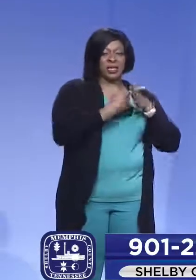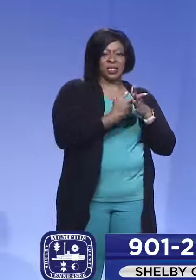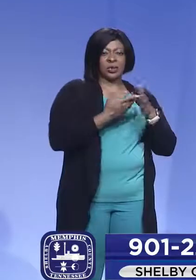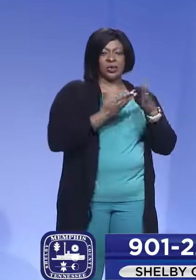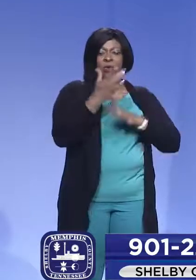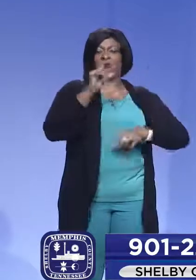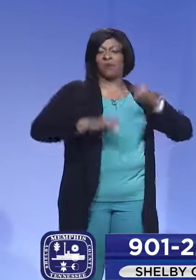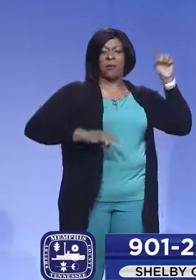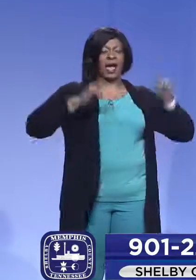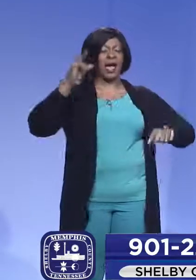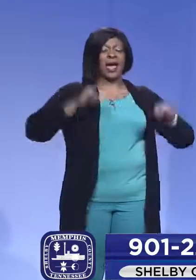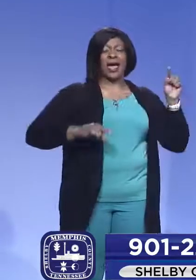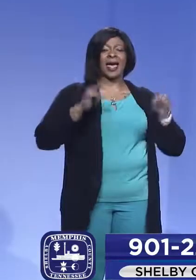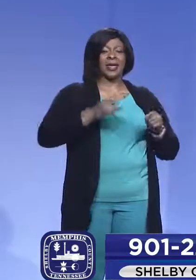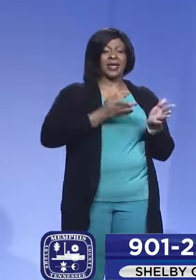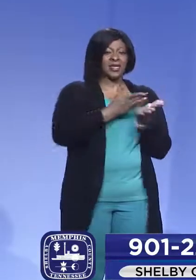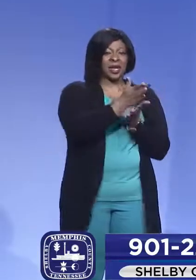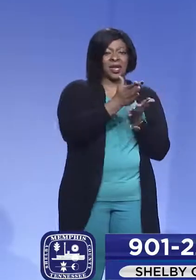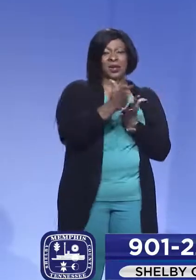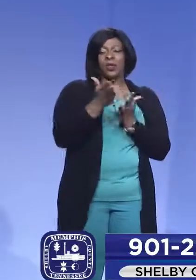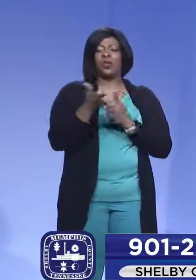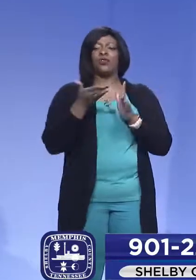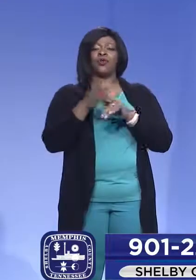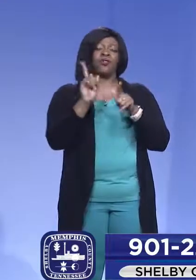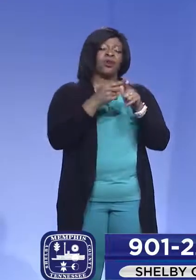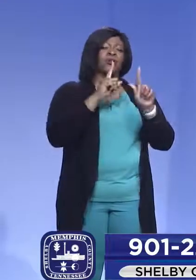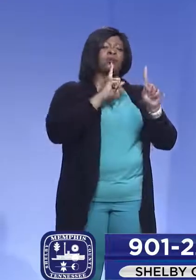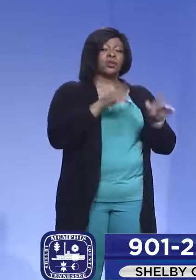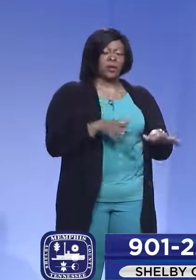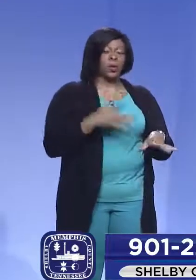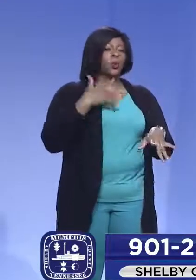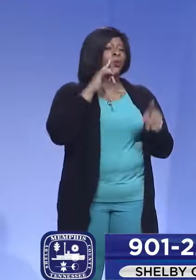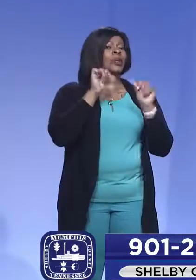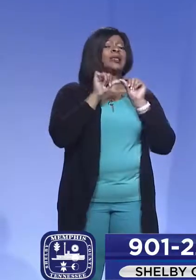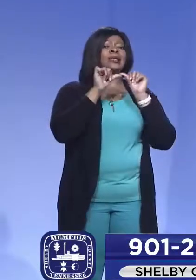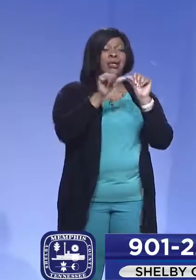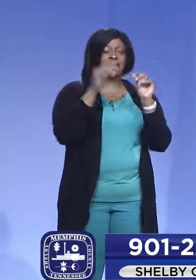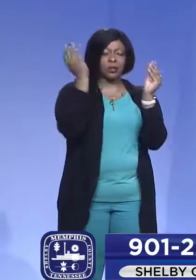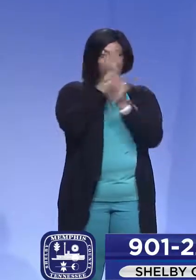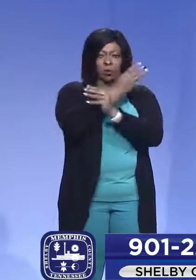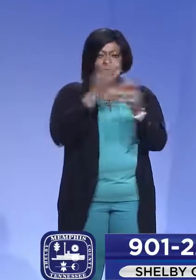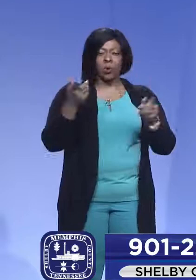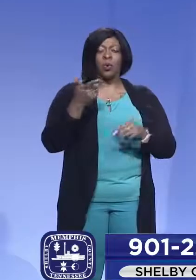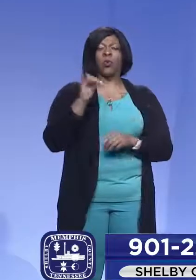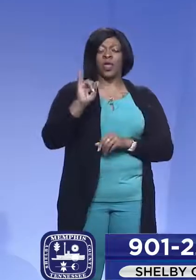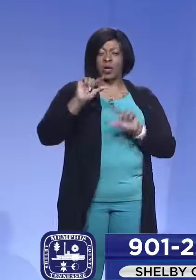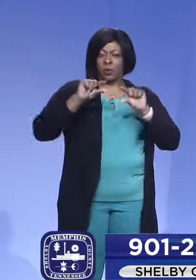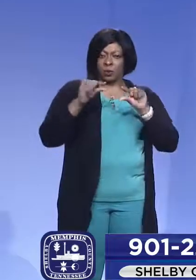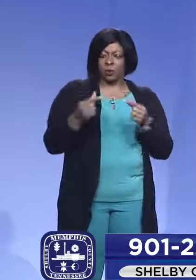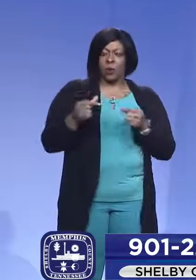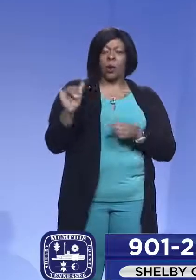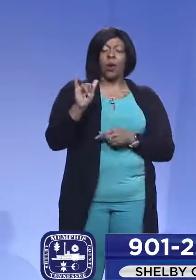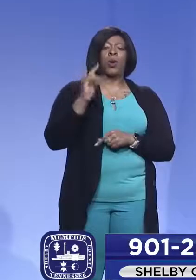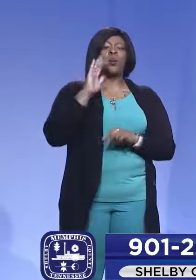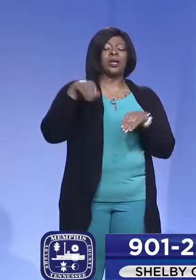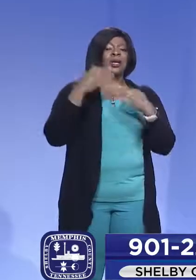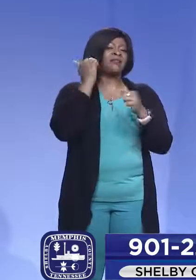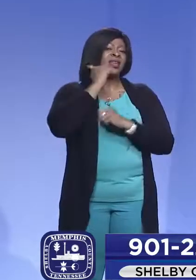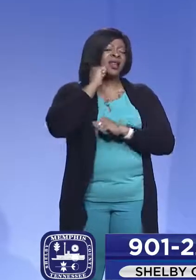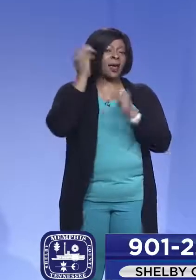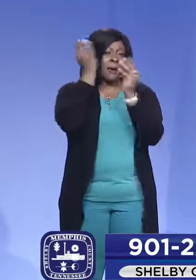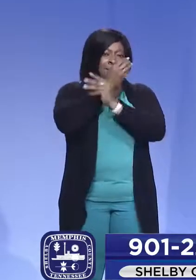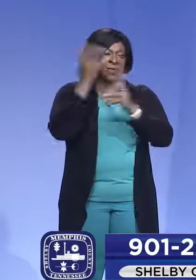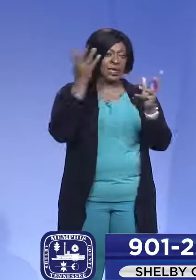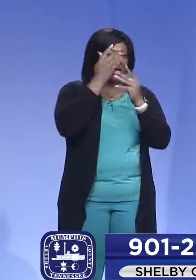a variety of channels to the first responders. We'll continue to give notice to those groups. We will also give daily